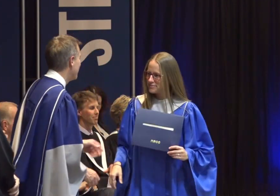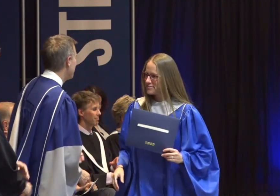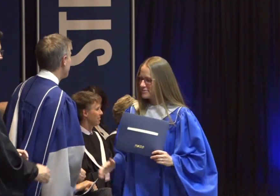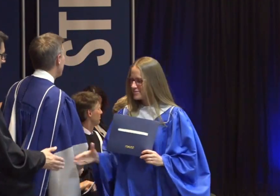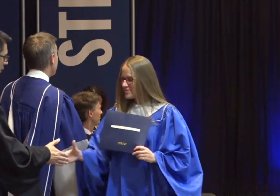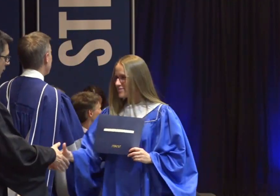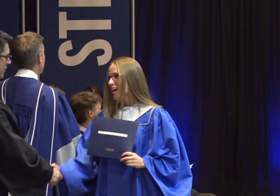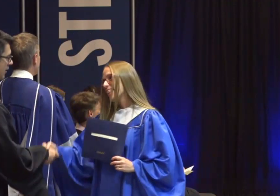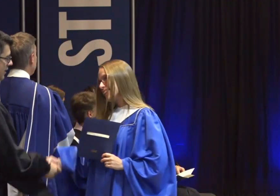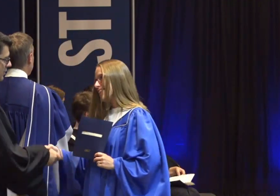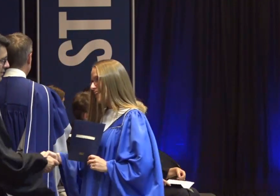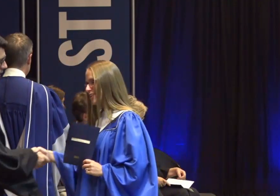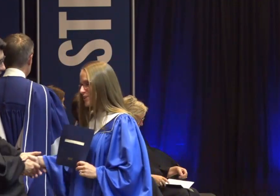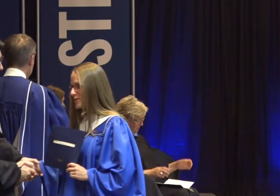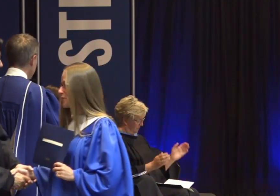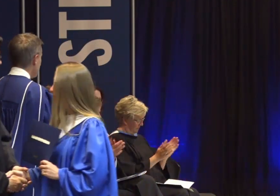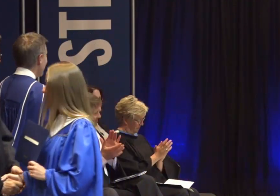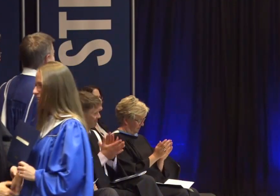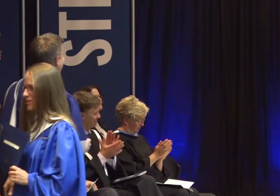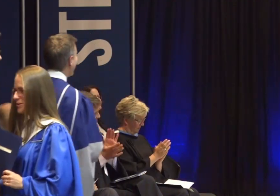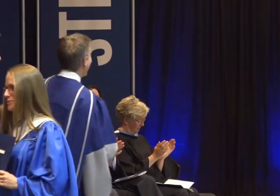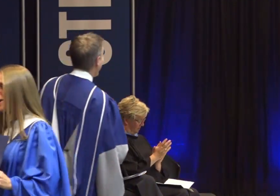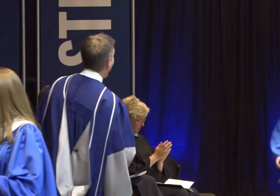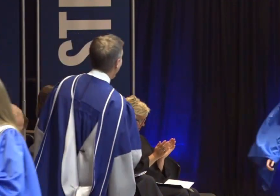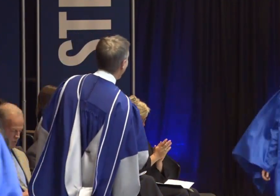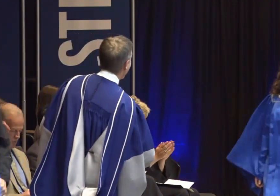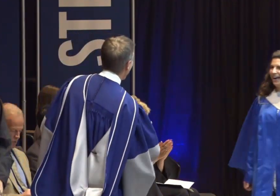Caitlin Doherty, honors.